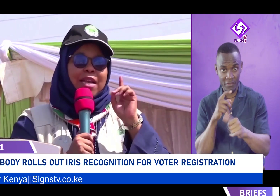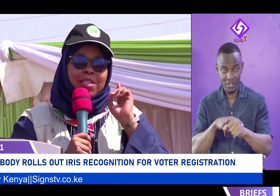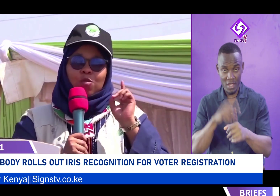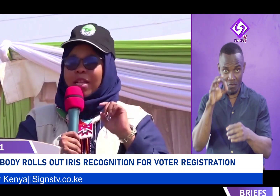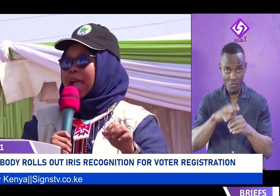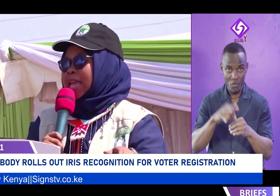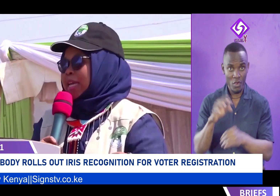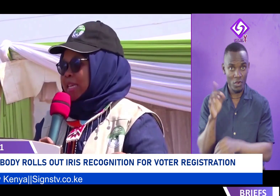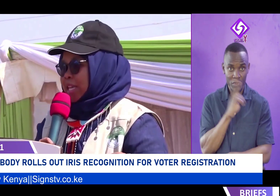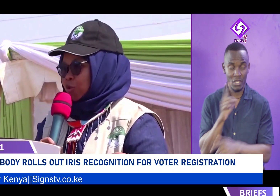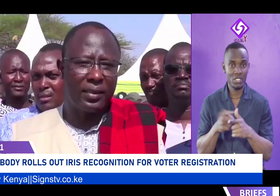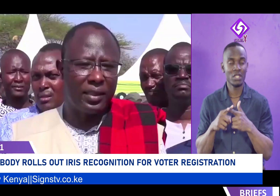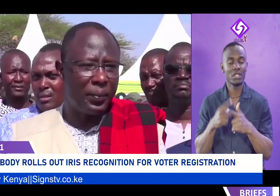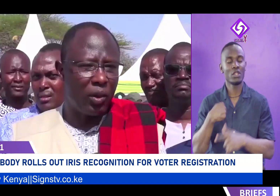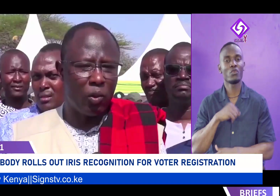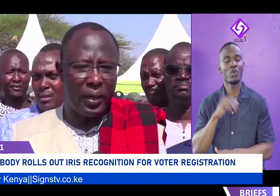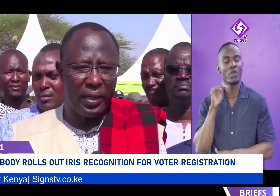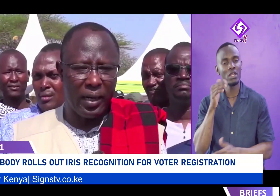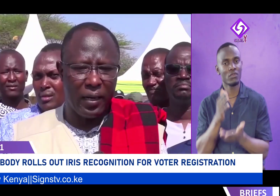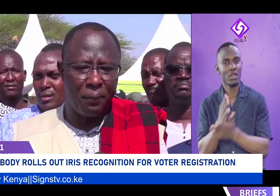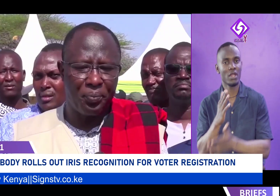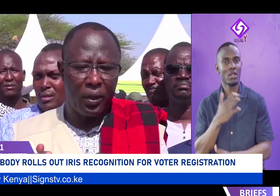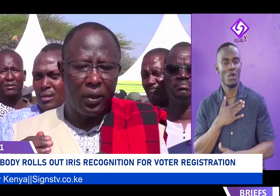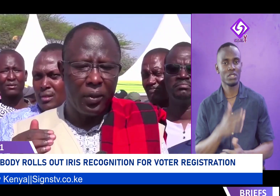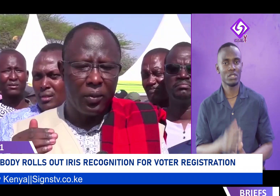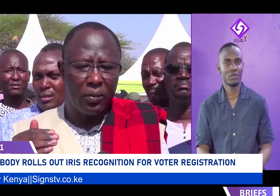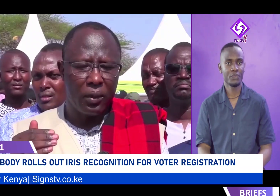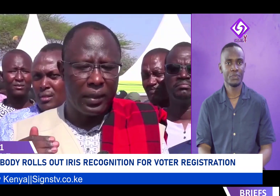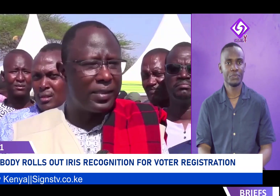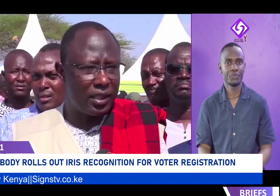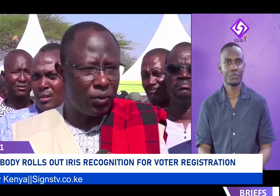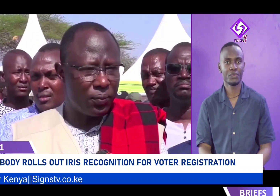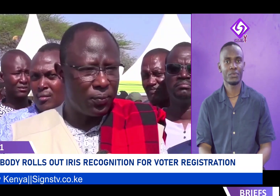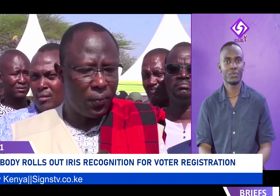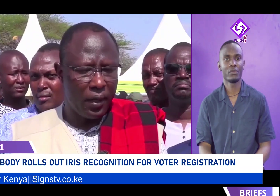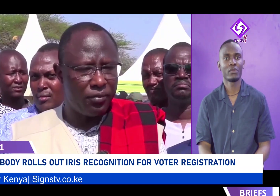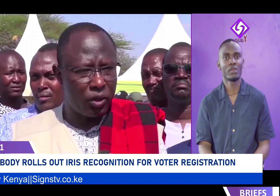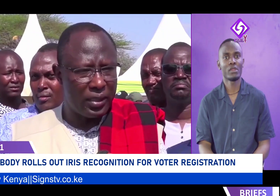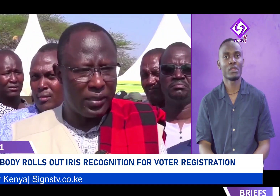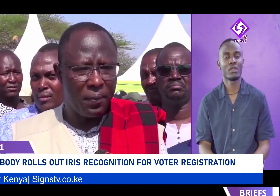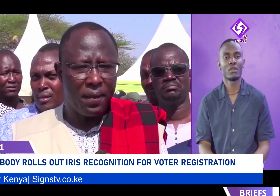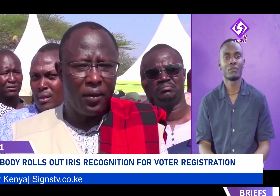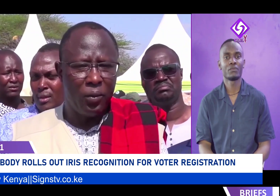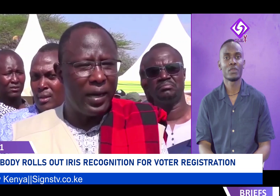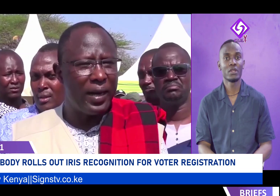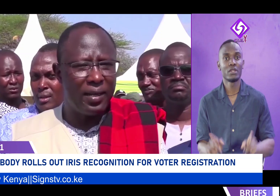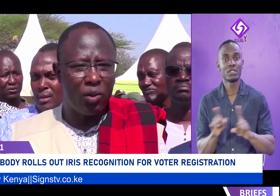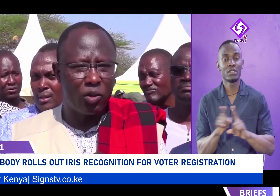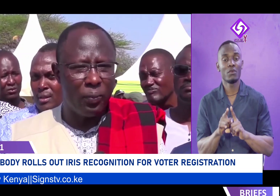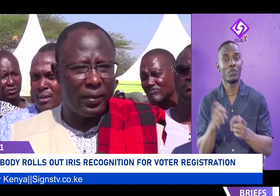basi tutadai haki yetu. Sisi pia kwa upande ya registration ya voters, we are guided also by